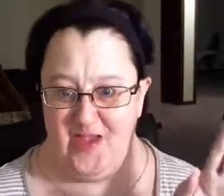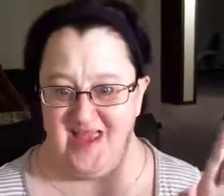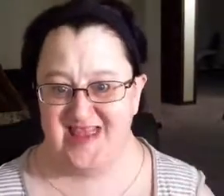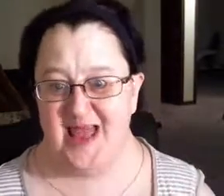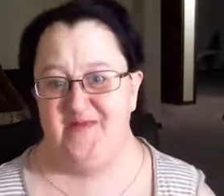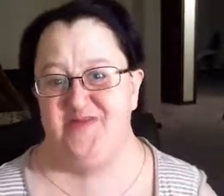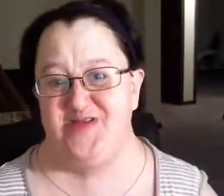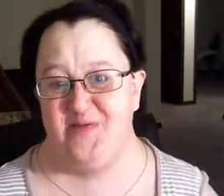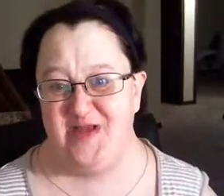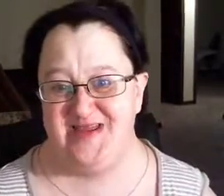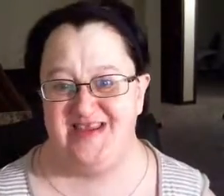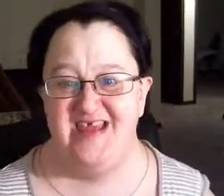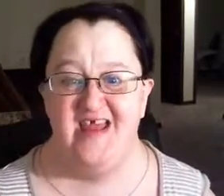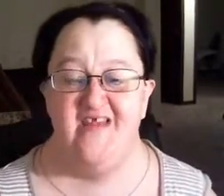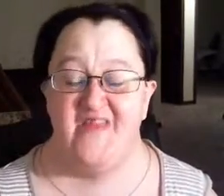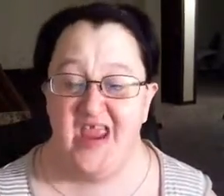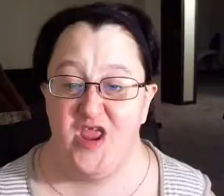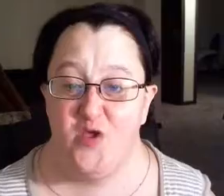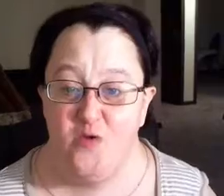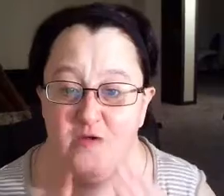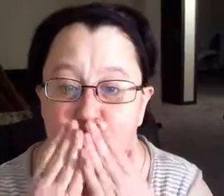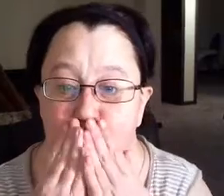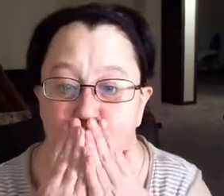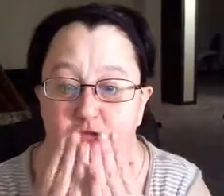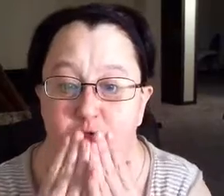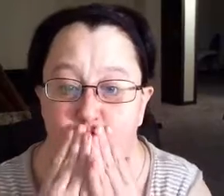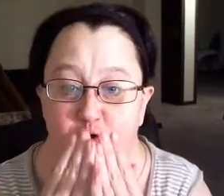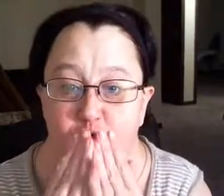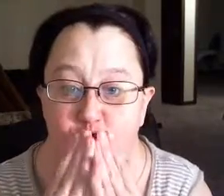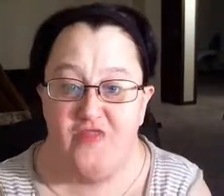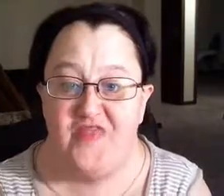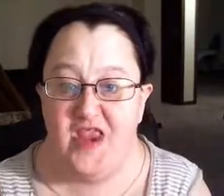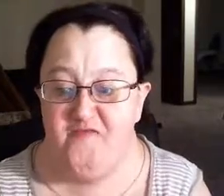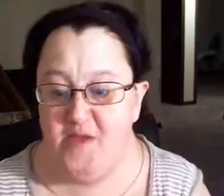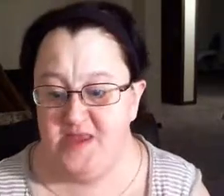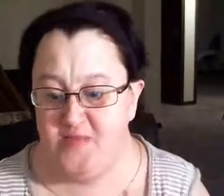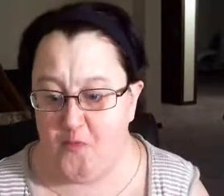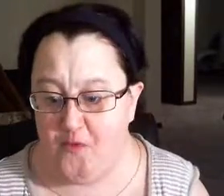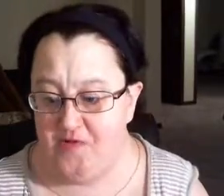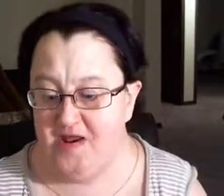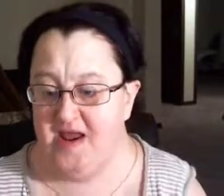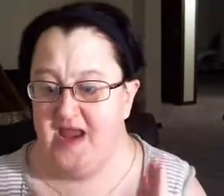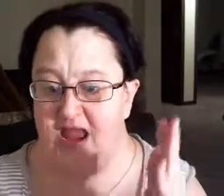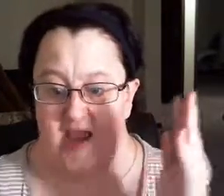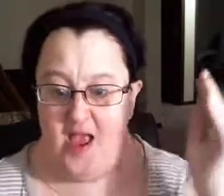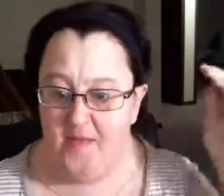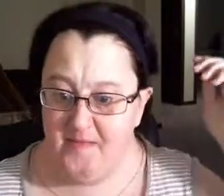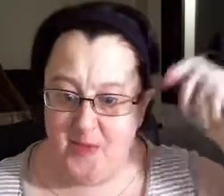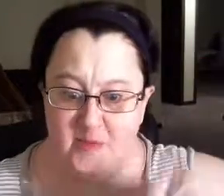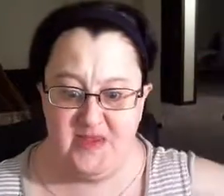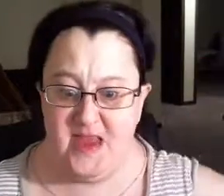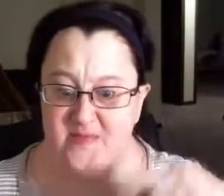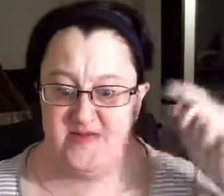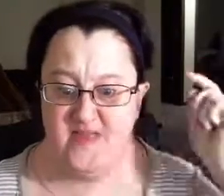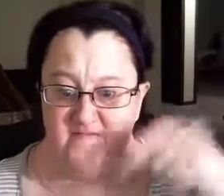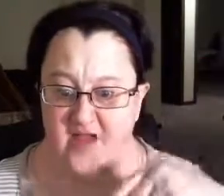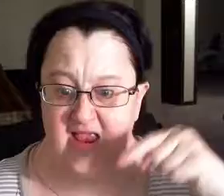guys i love you so much thank you thank you for all the support and comment below with tips advice